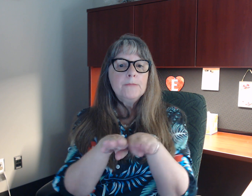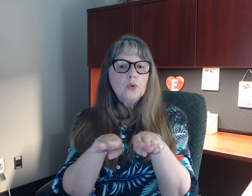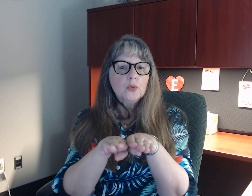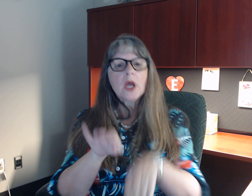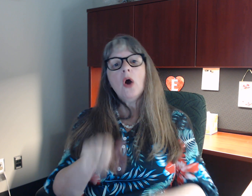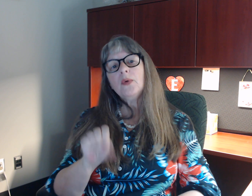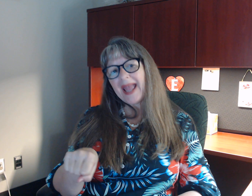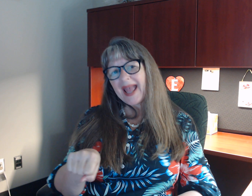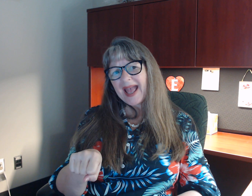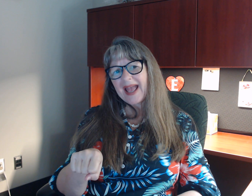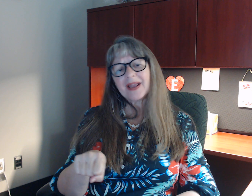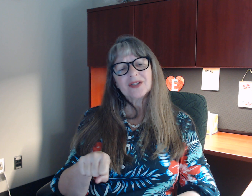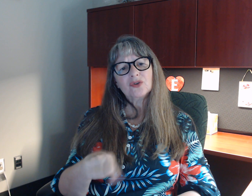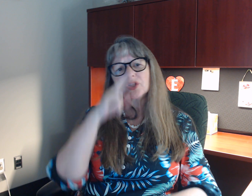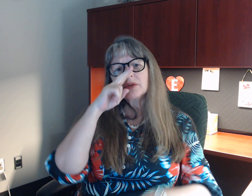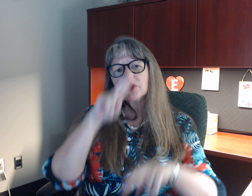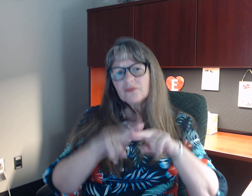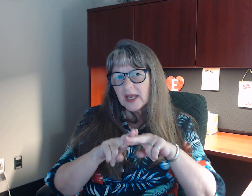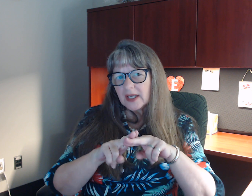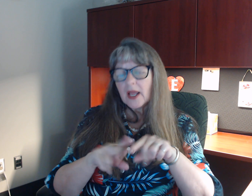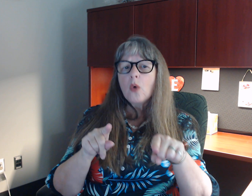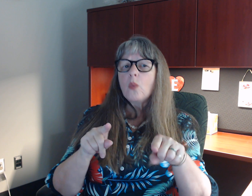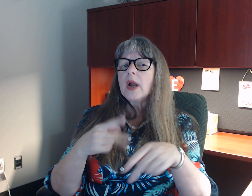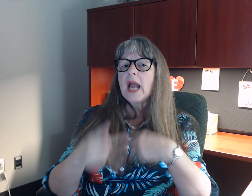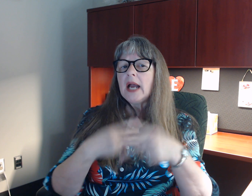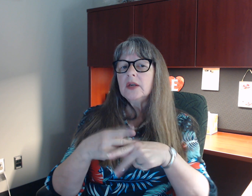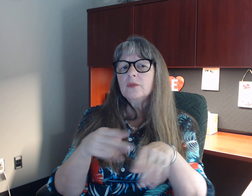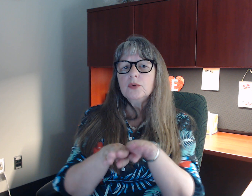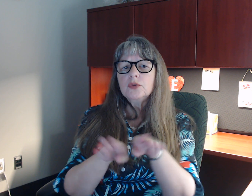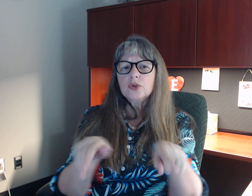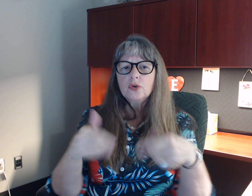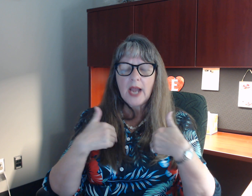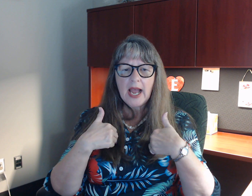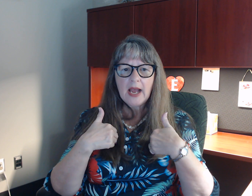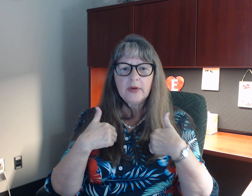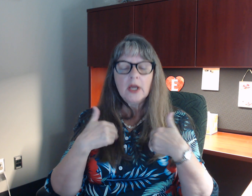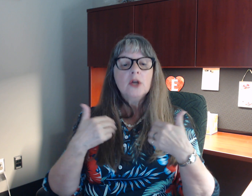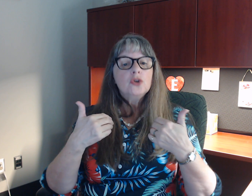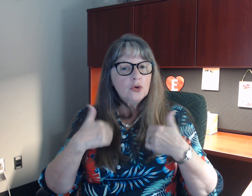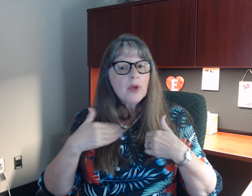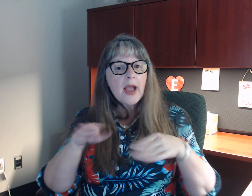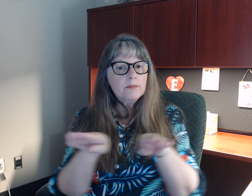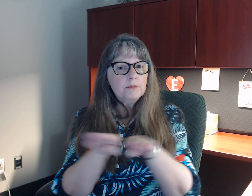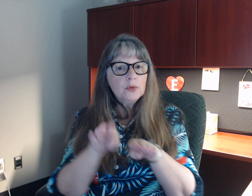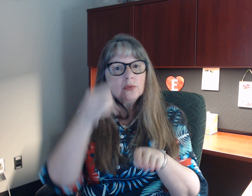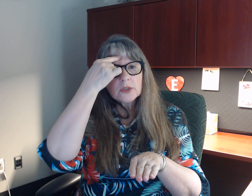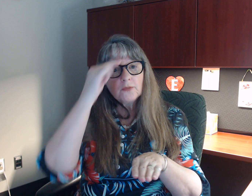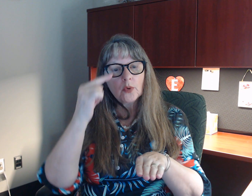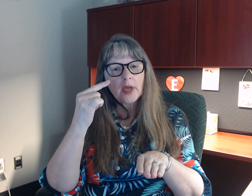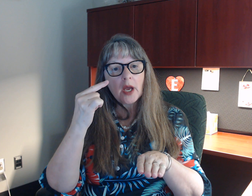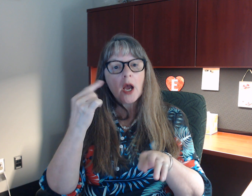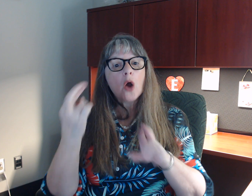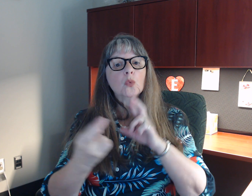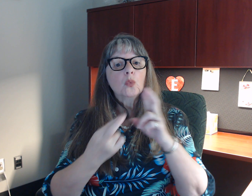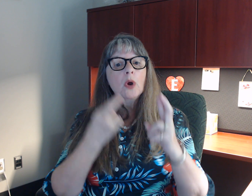boots. Oh yeah, because they're just so much fun. What kind of boots do you have? Do you have boots for the